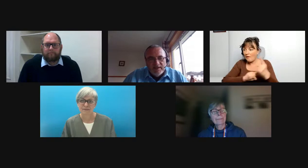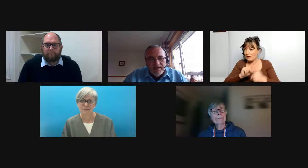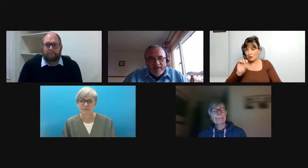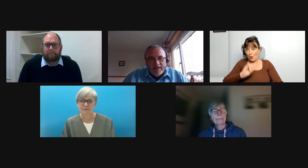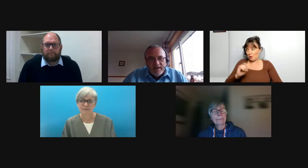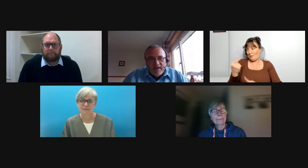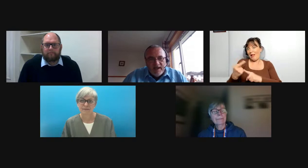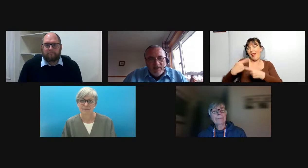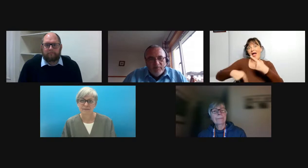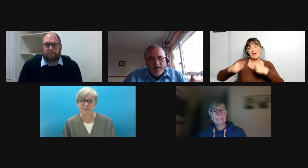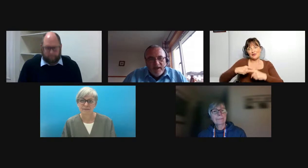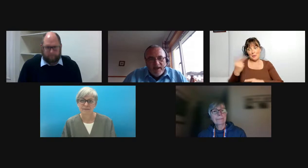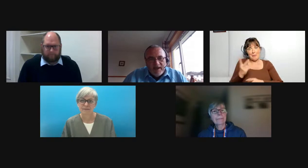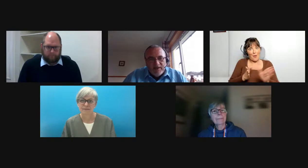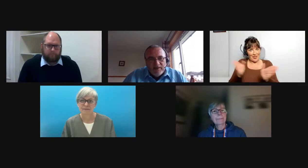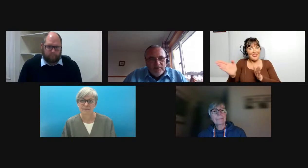Glasgow.